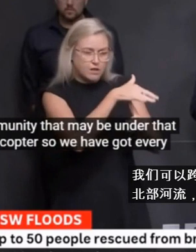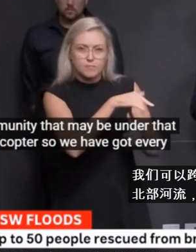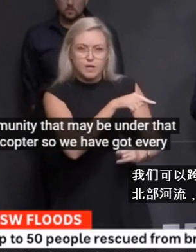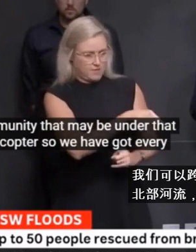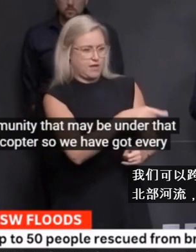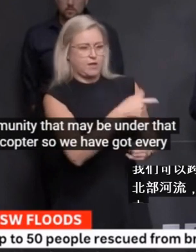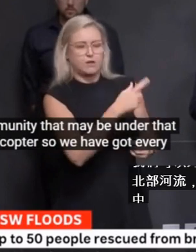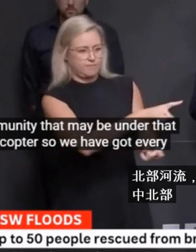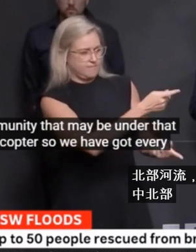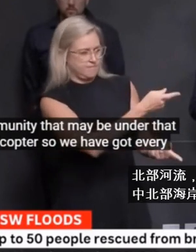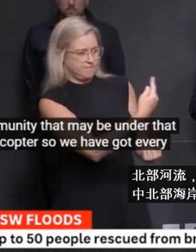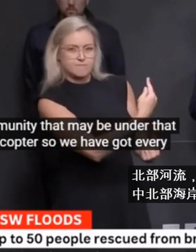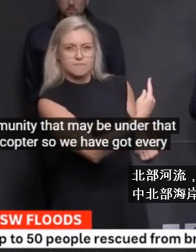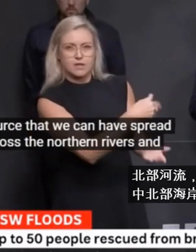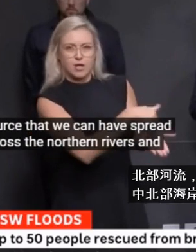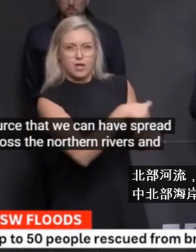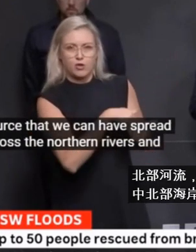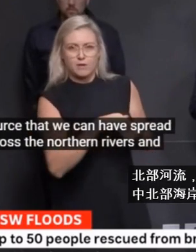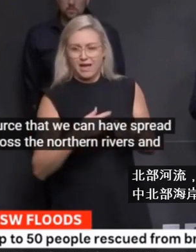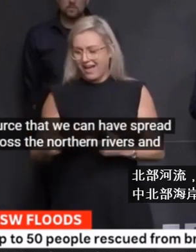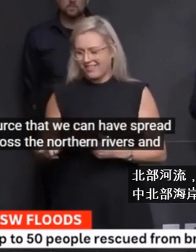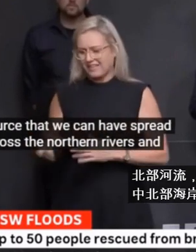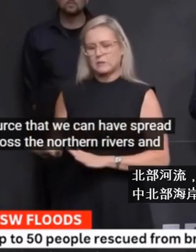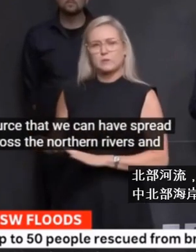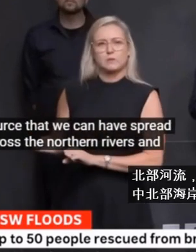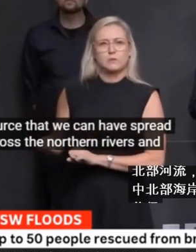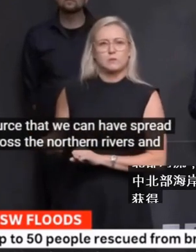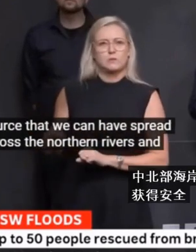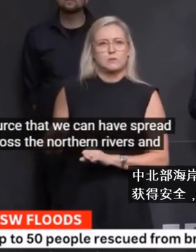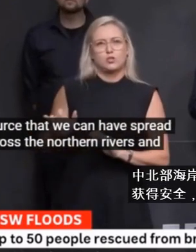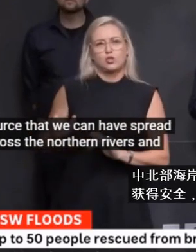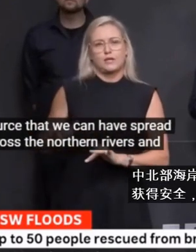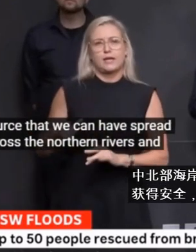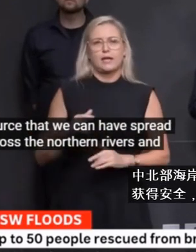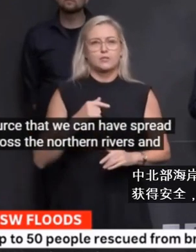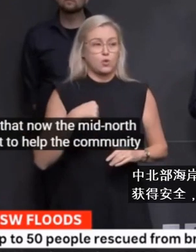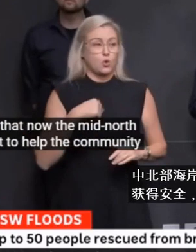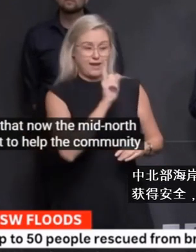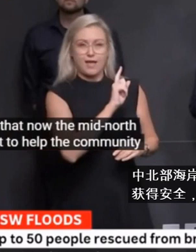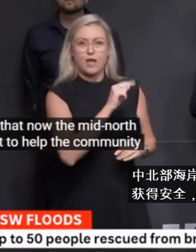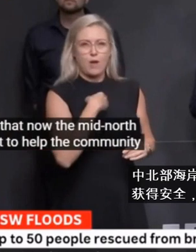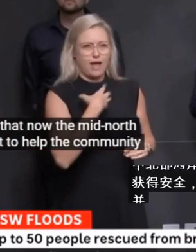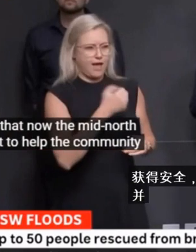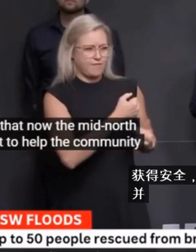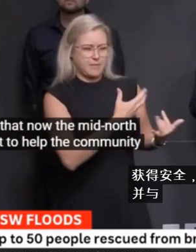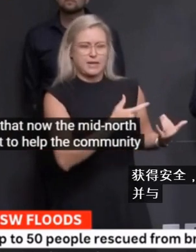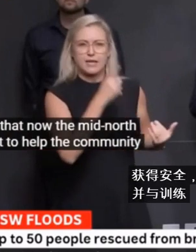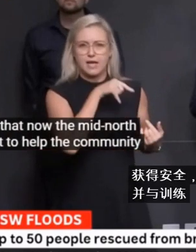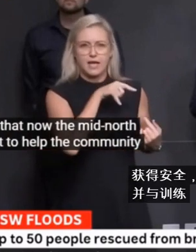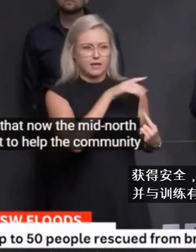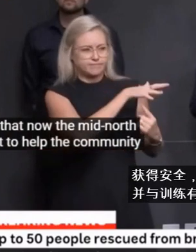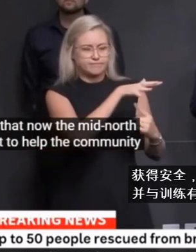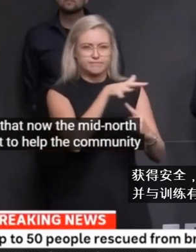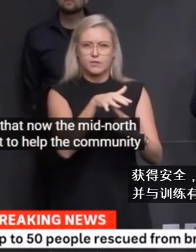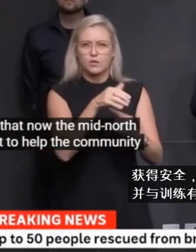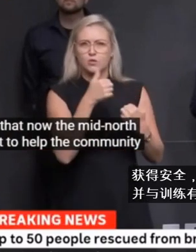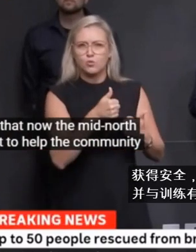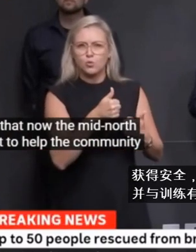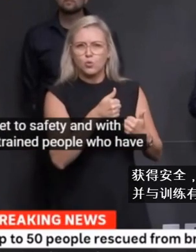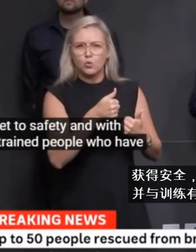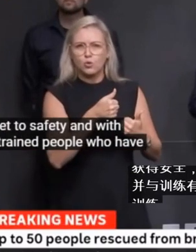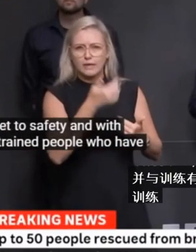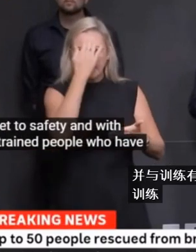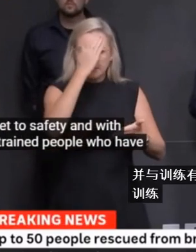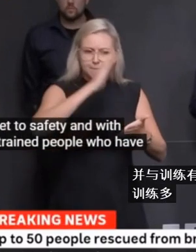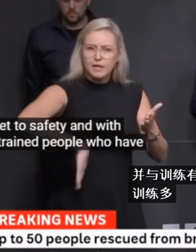into now the mid-north coast to help the community get to safety. And with well-trained